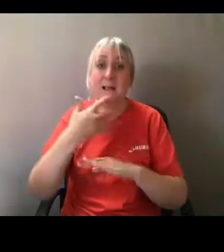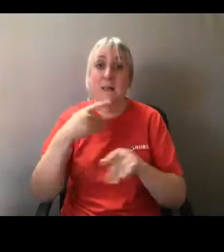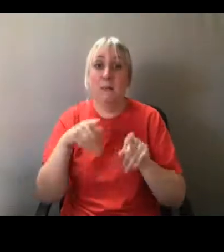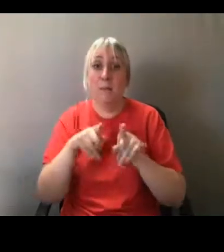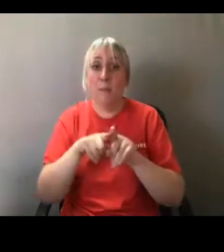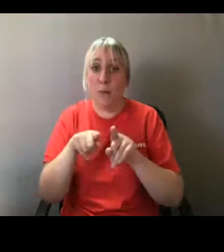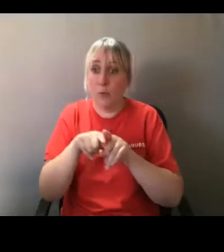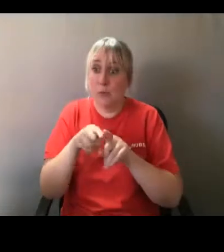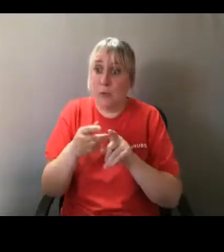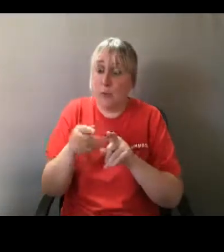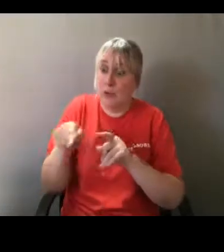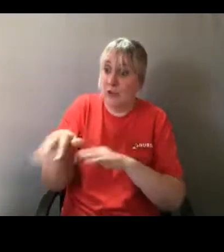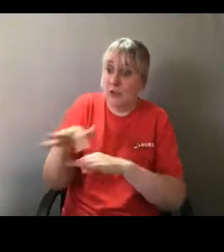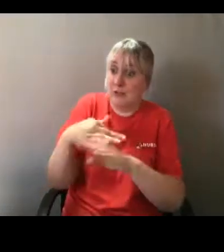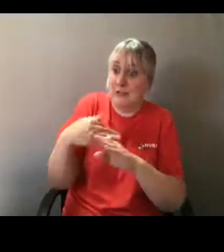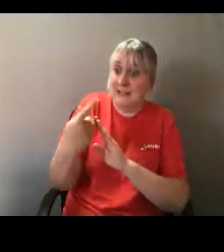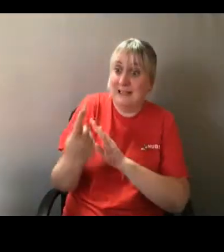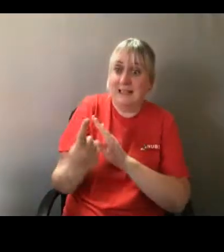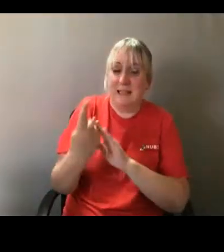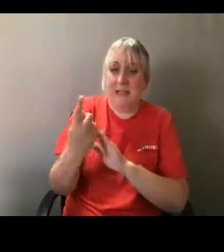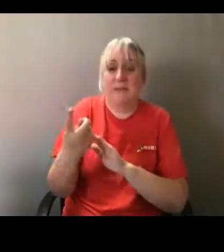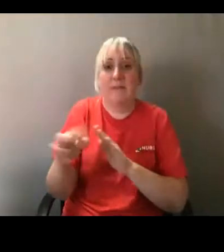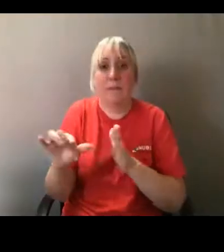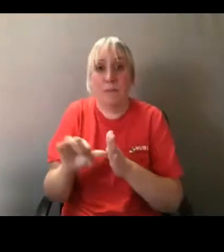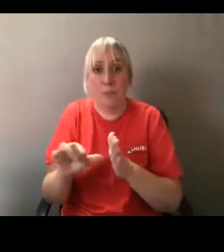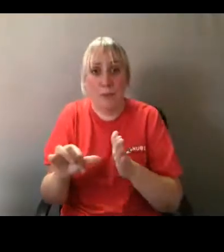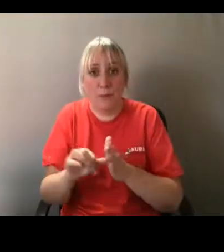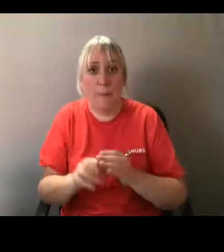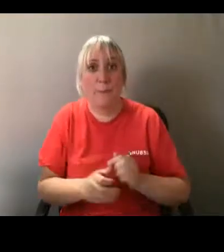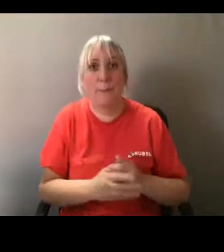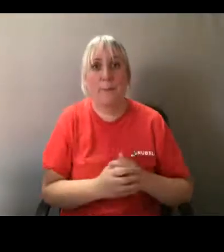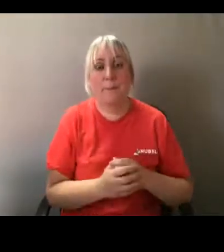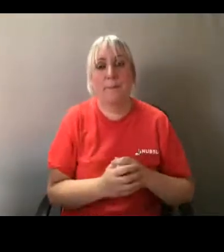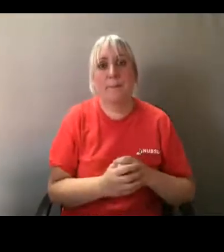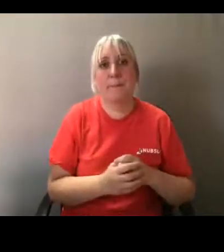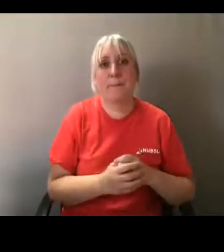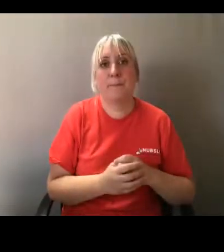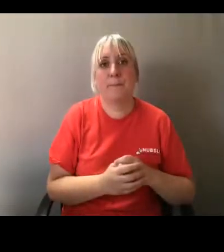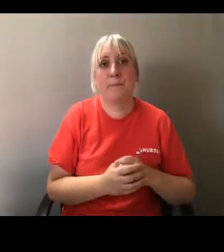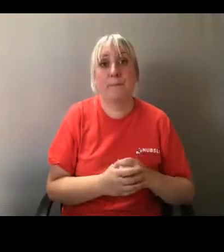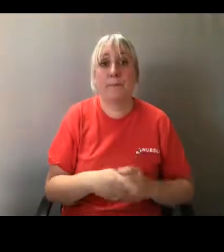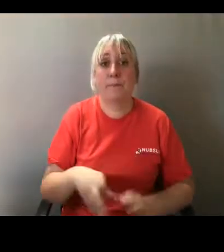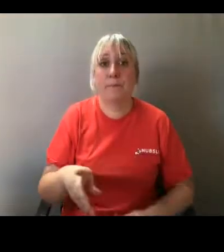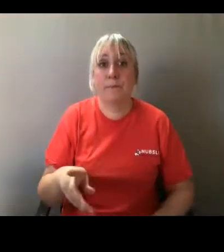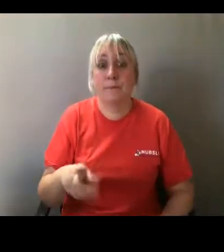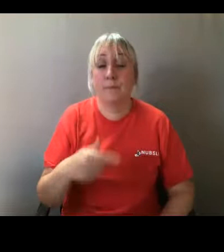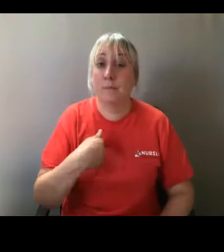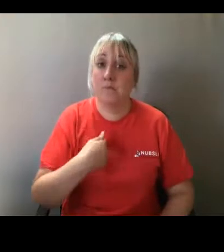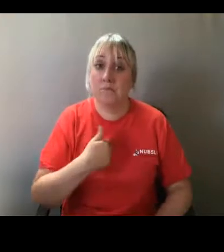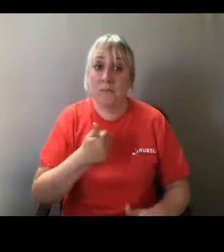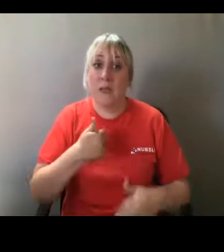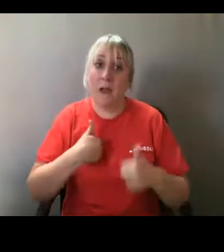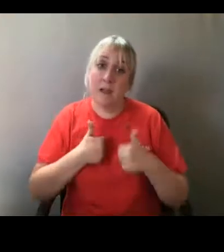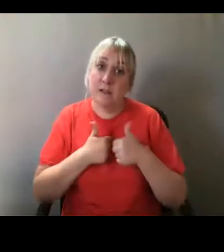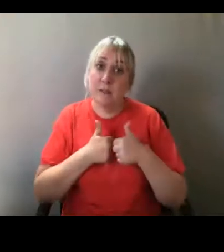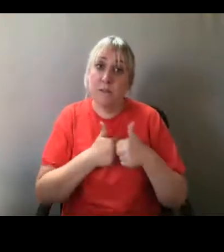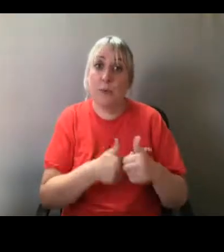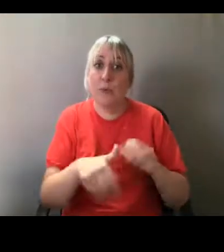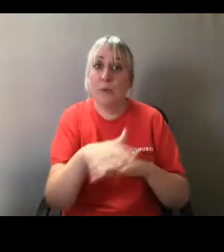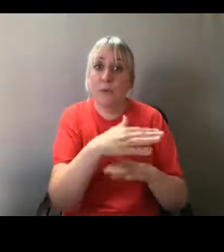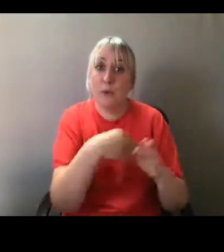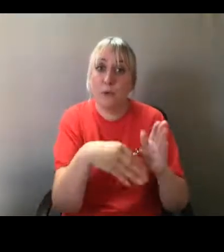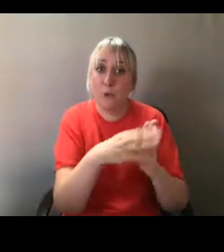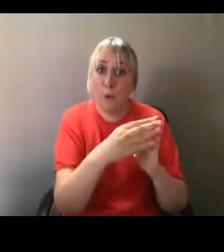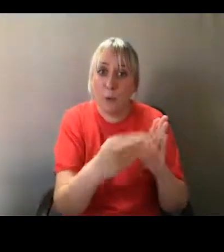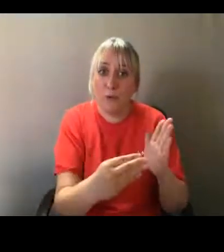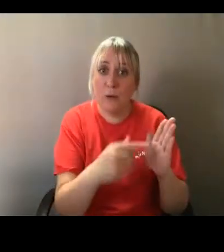in which we live. And my endorsement of the social model does not